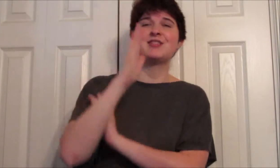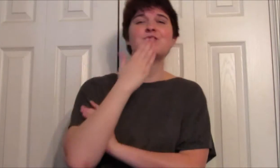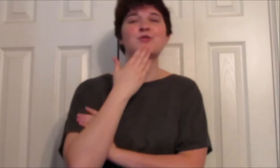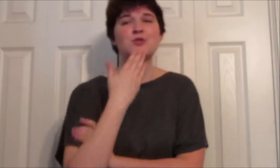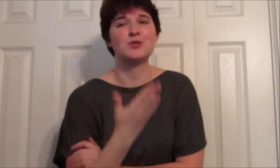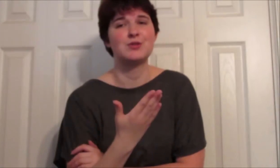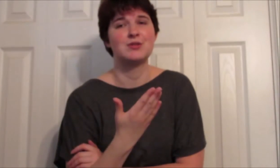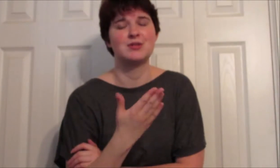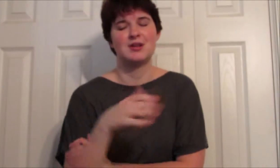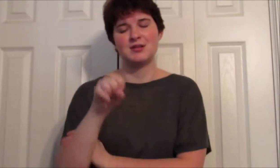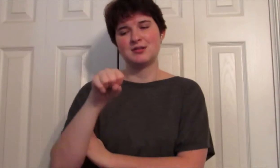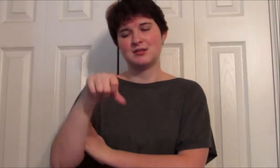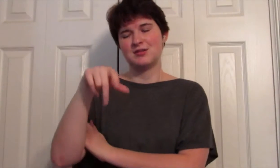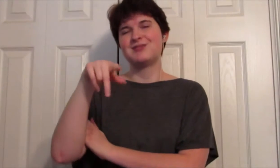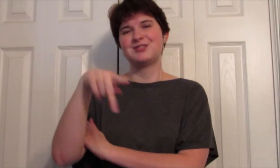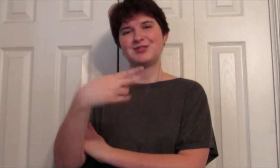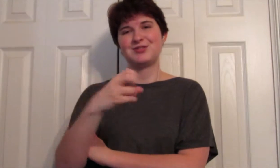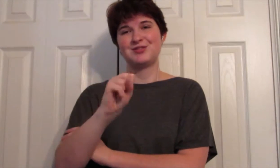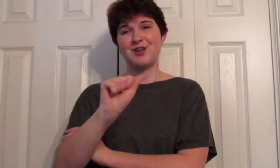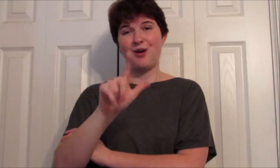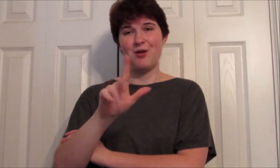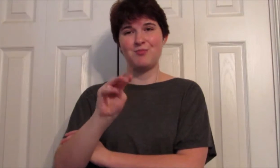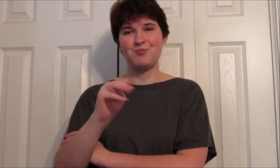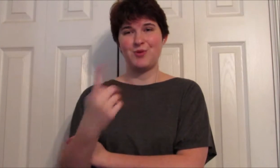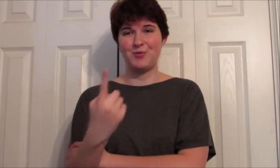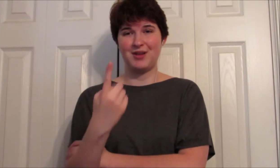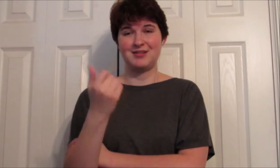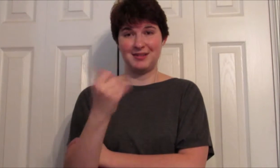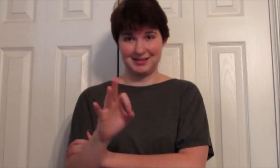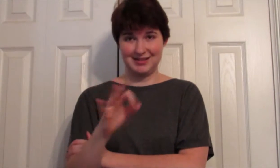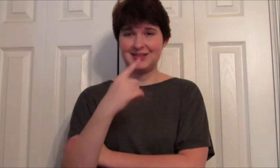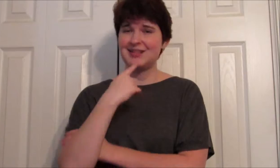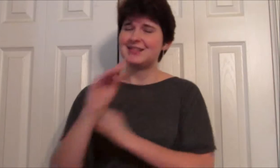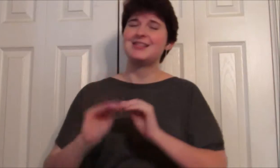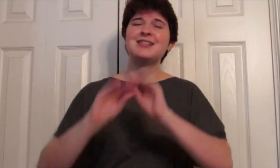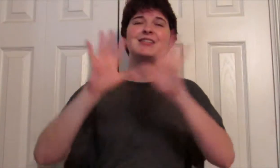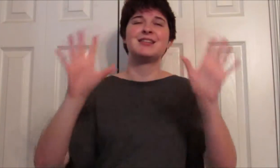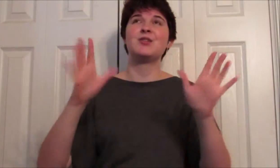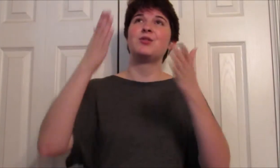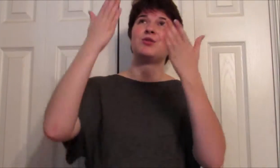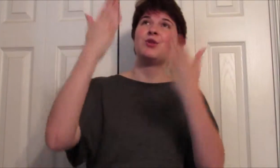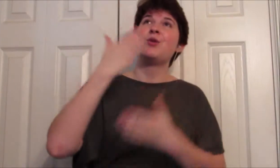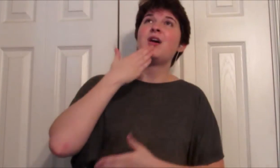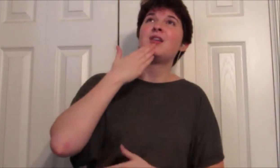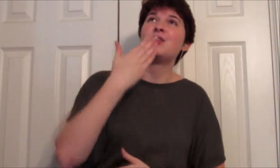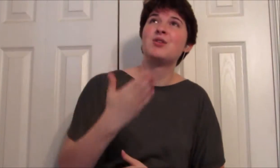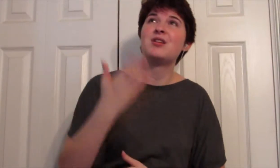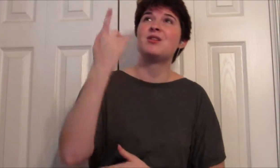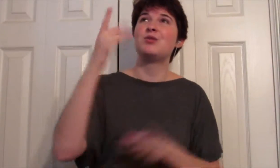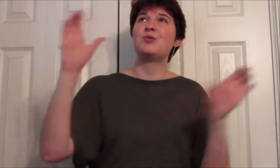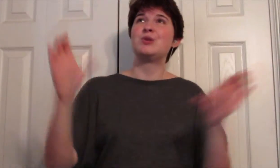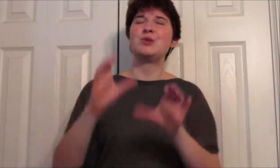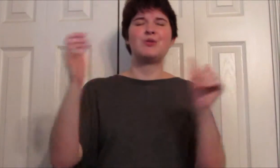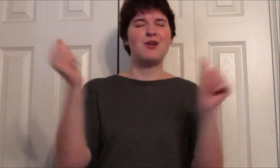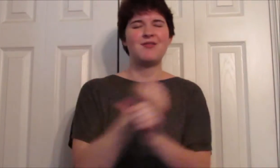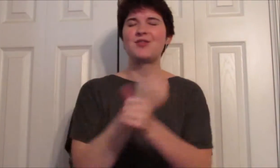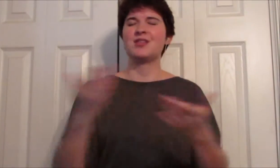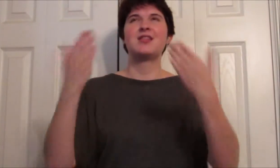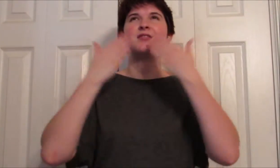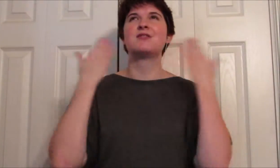Psalm 119 says it straight out. You are good, and what you do is good. And